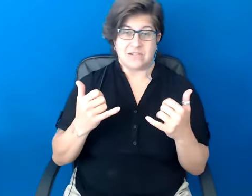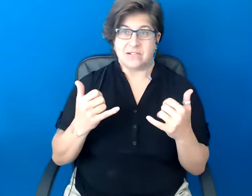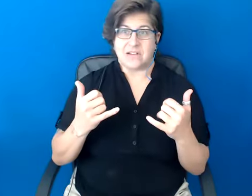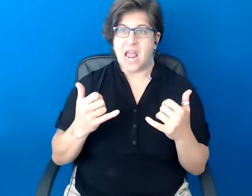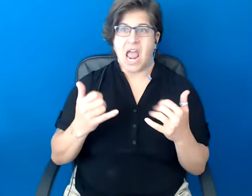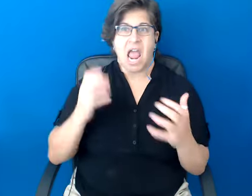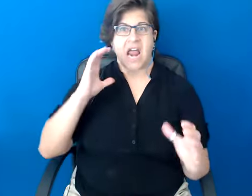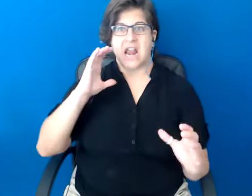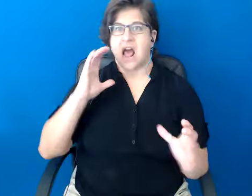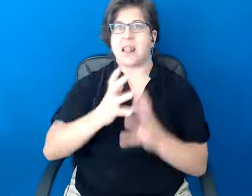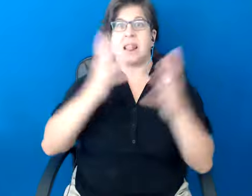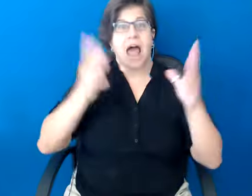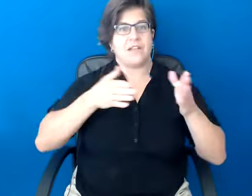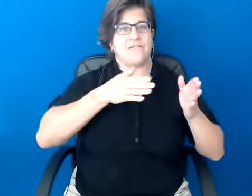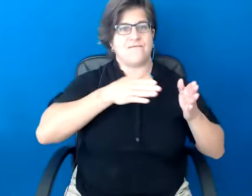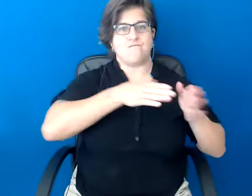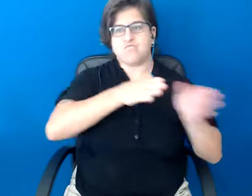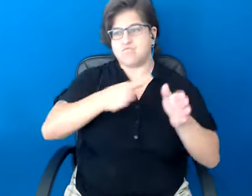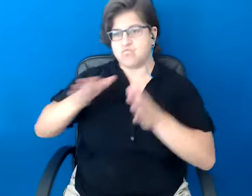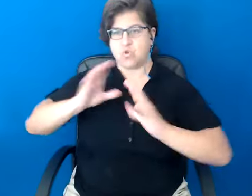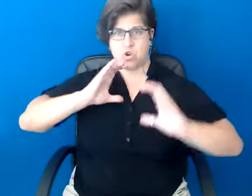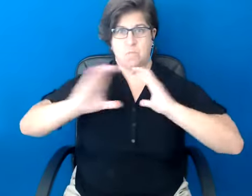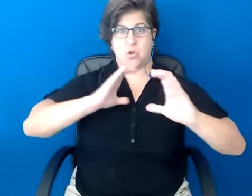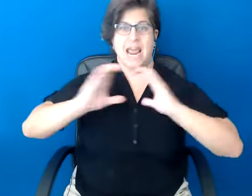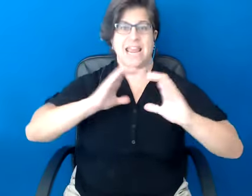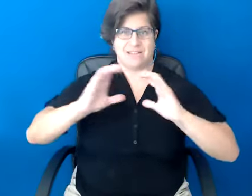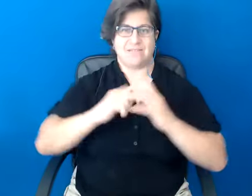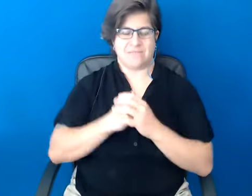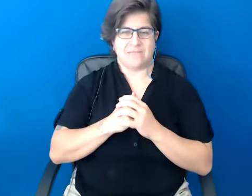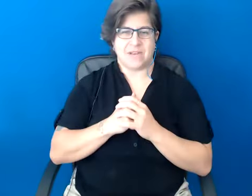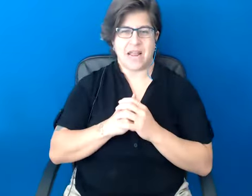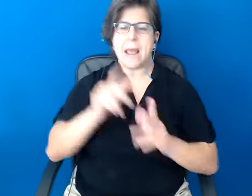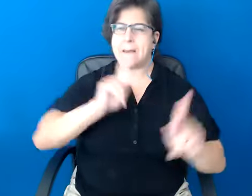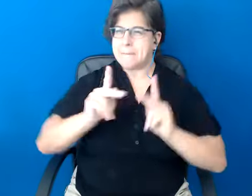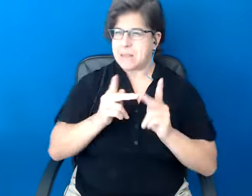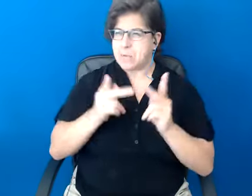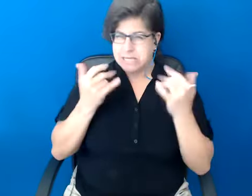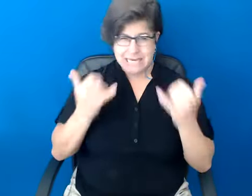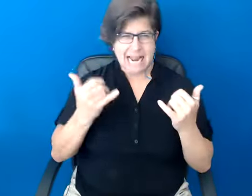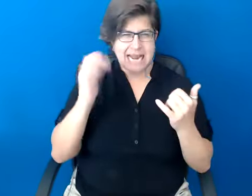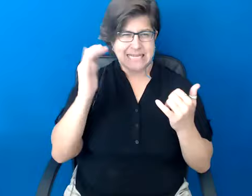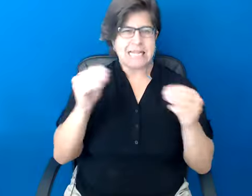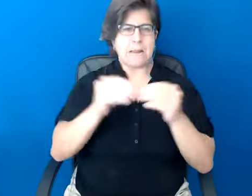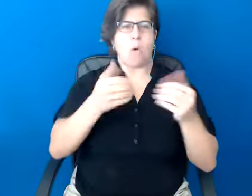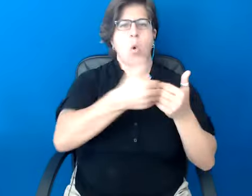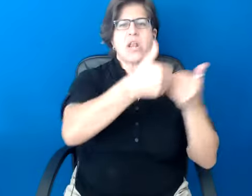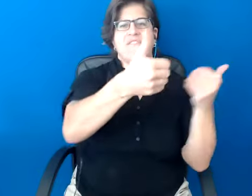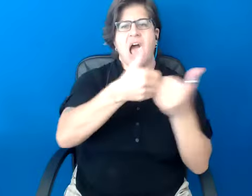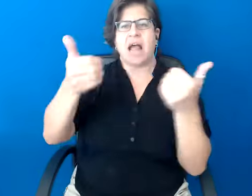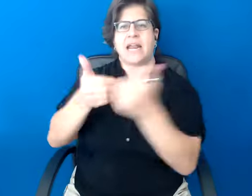But there seems to be a lot of outside issues right now, and a colossus of communication to talk about it. People